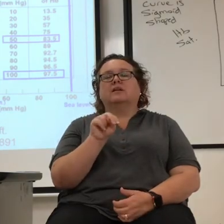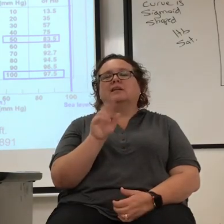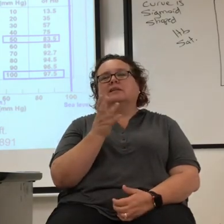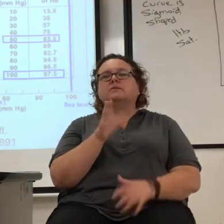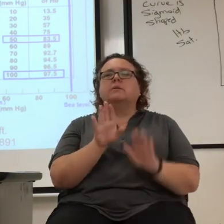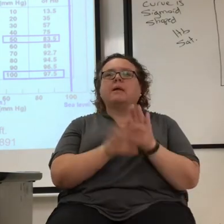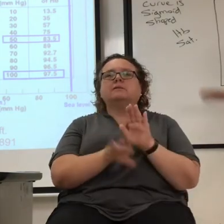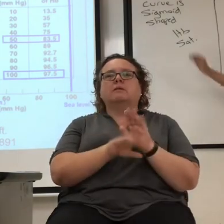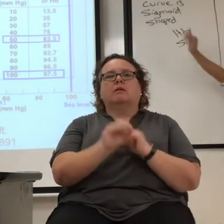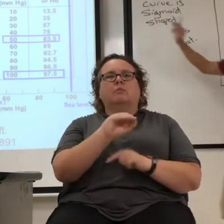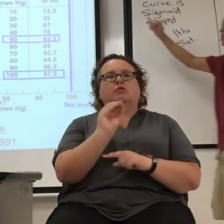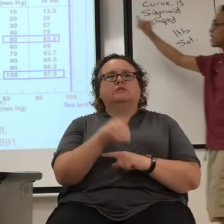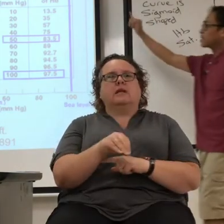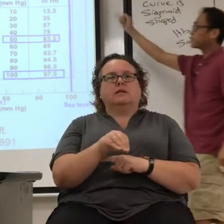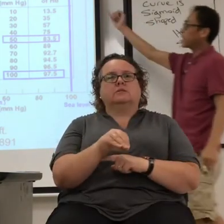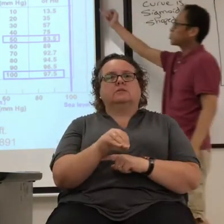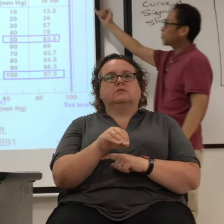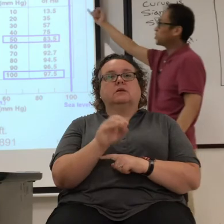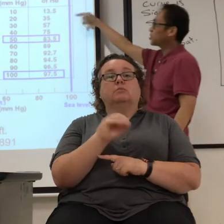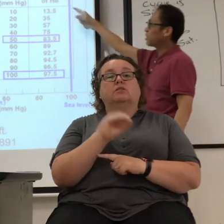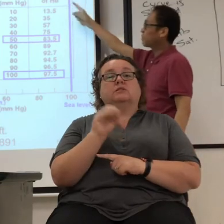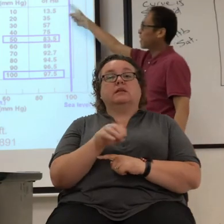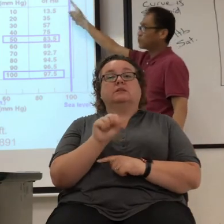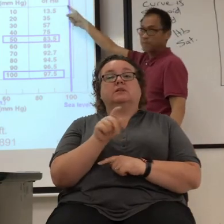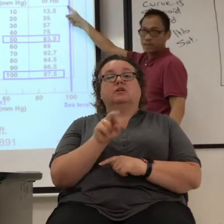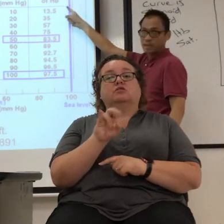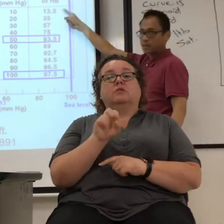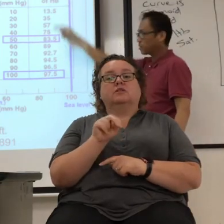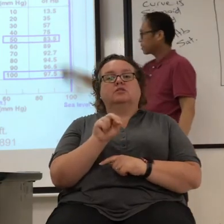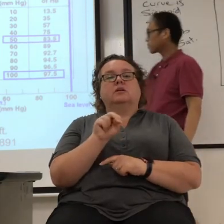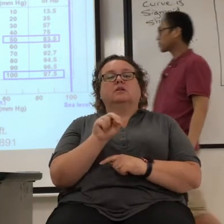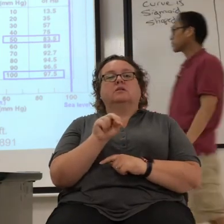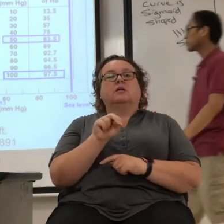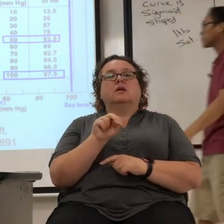percentage. Percent saturation of HB.